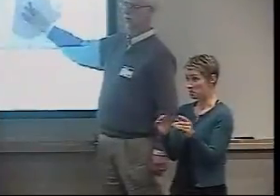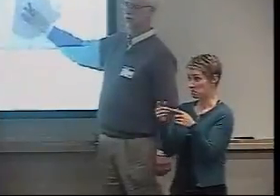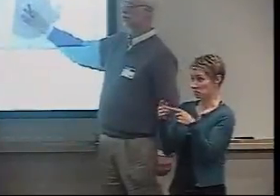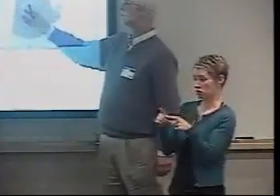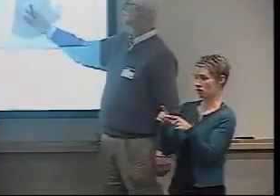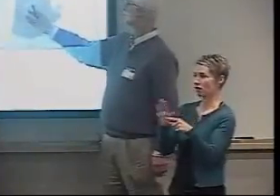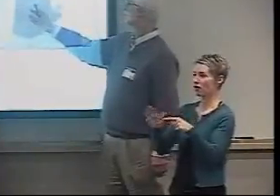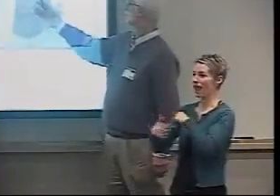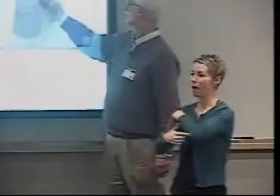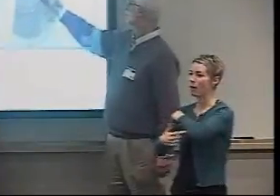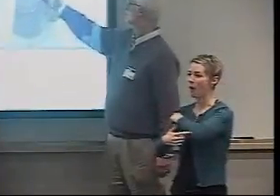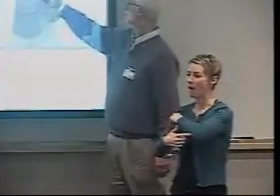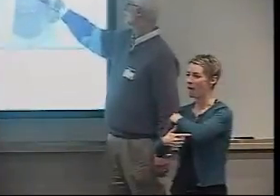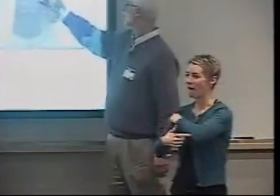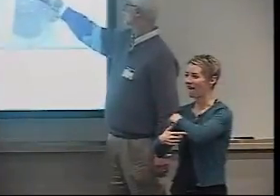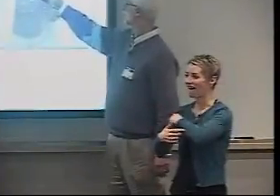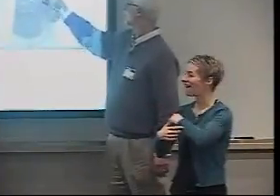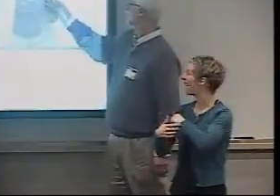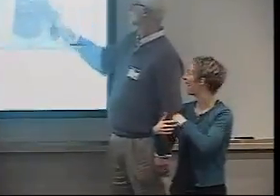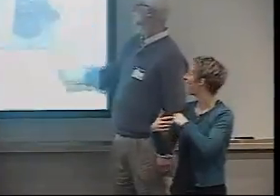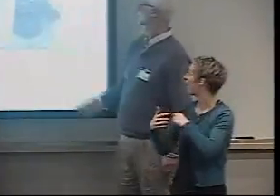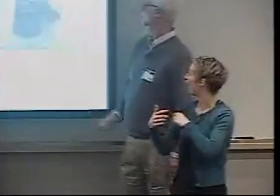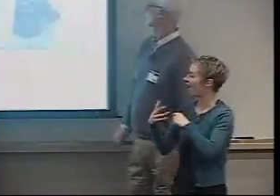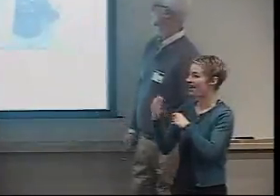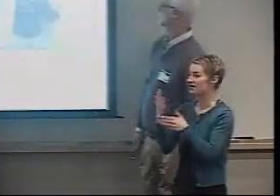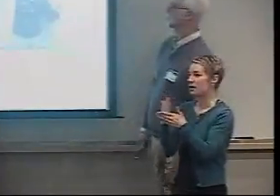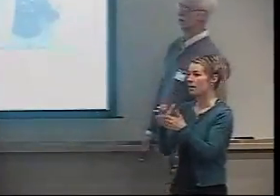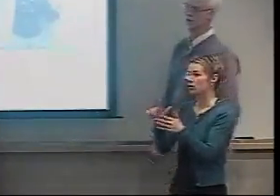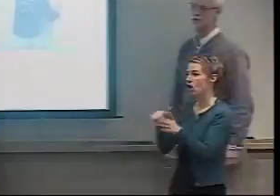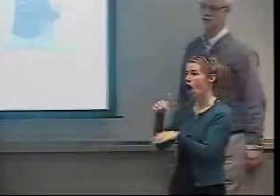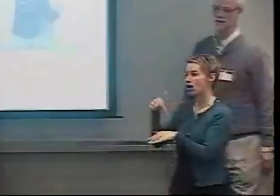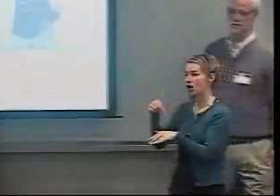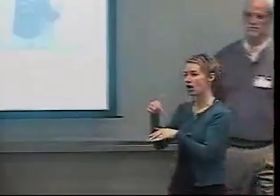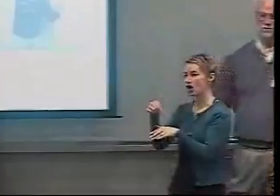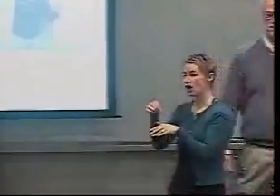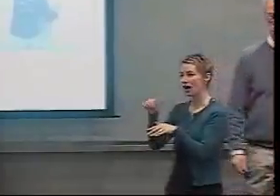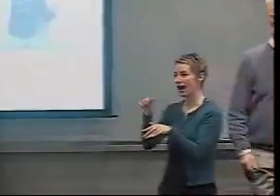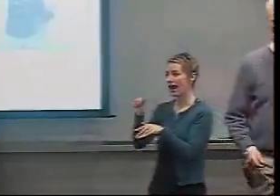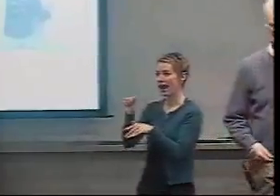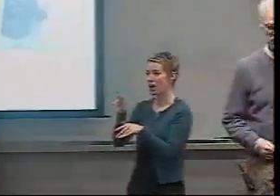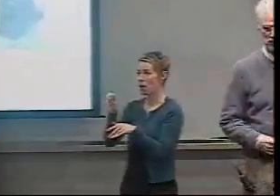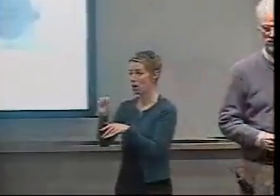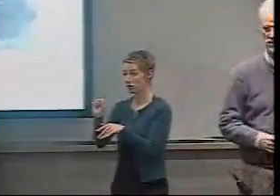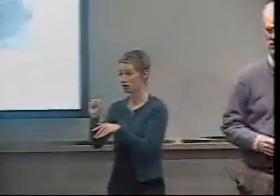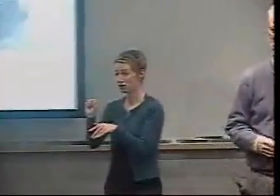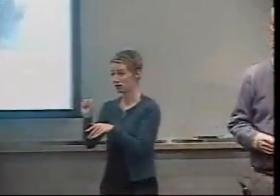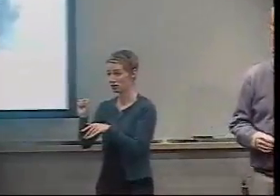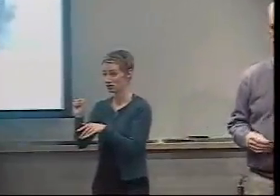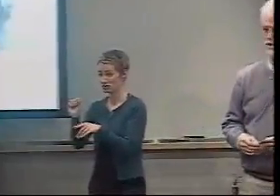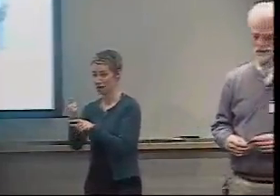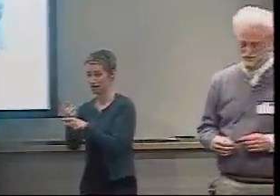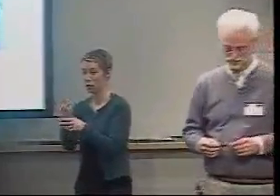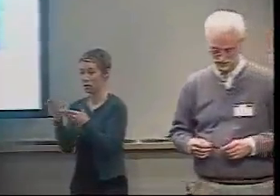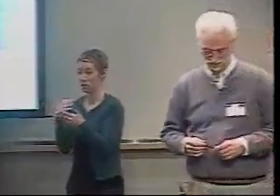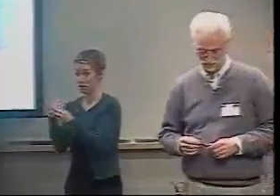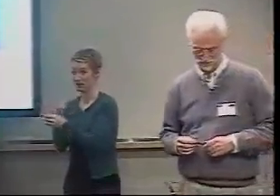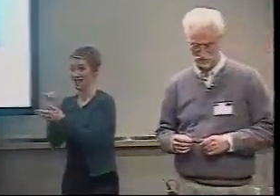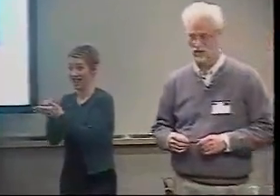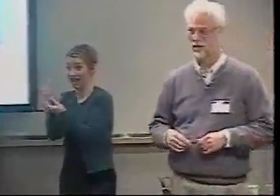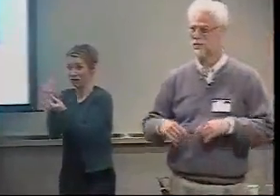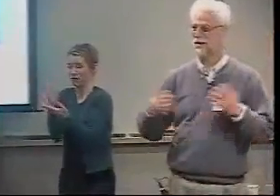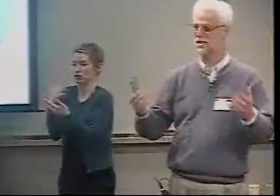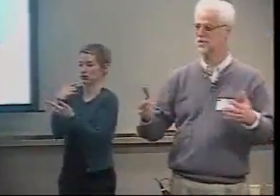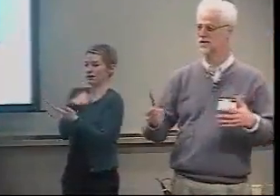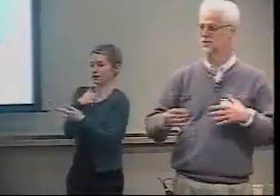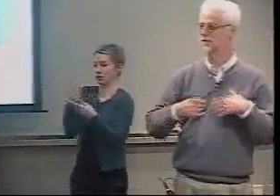your elbow here. And here's some longer ones here, and so on. So maybe we can use that information to tell us what's